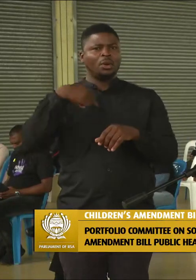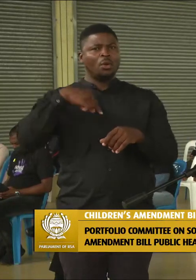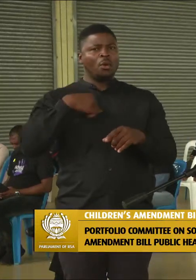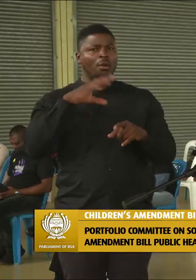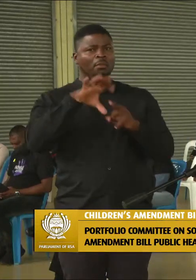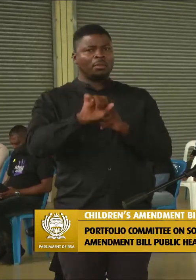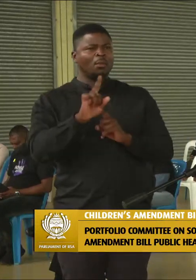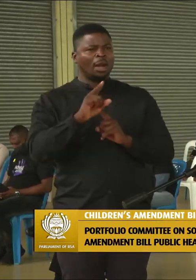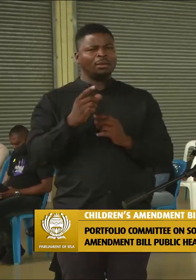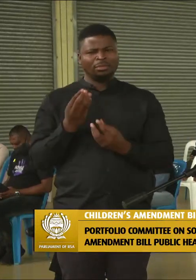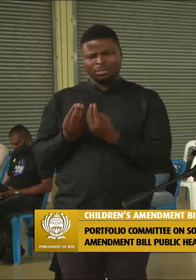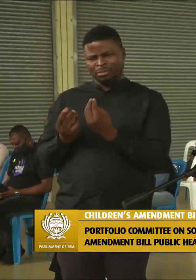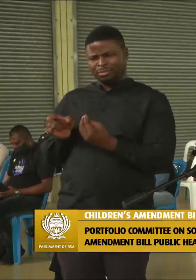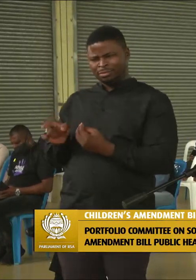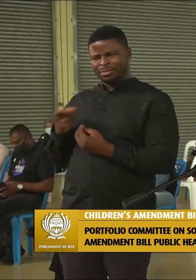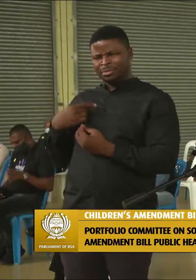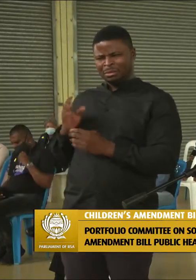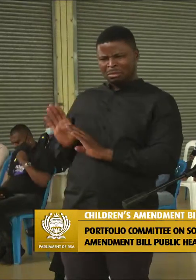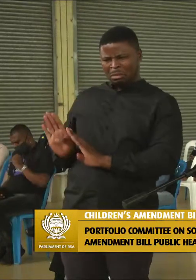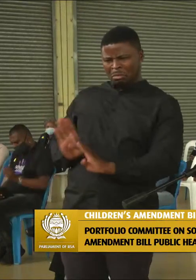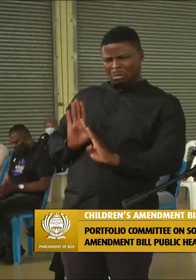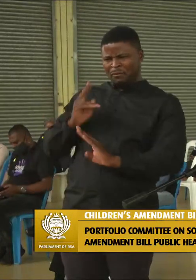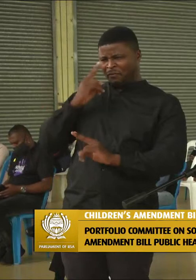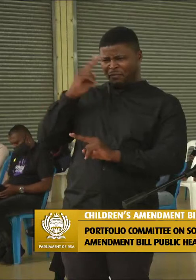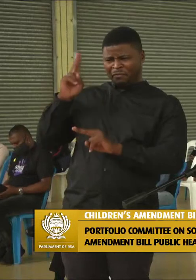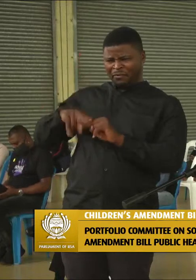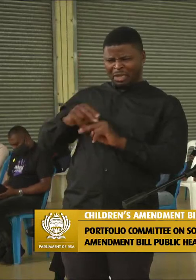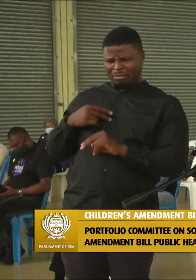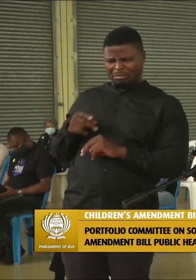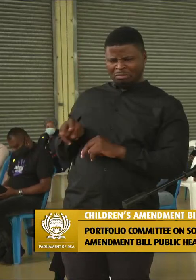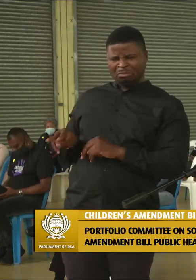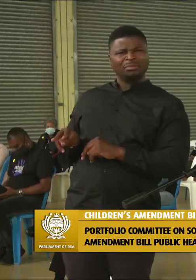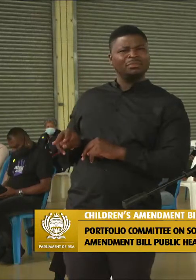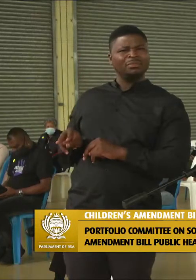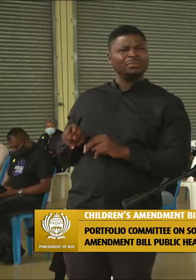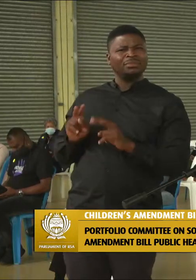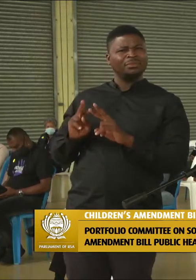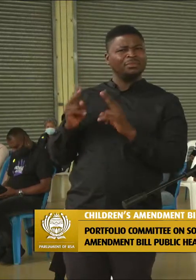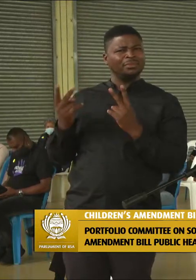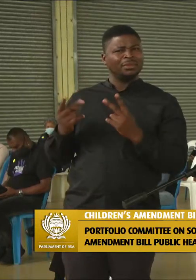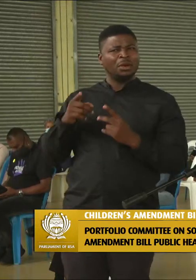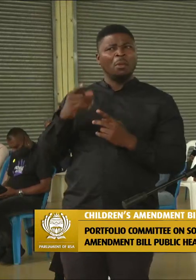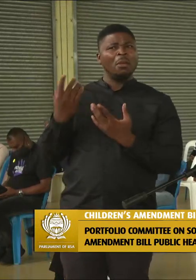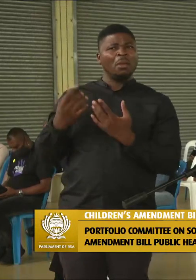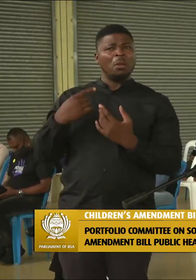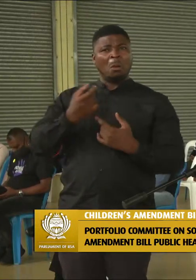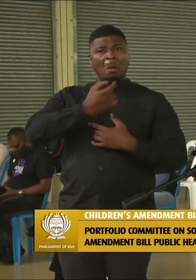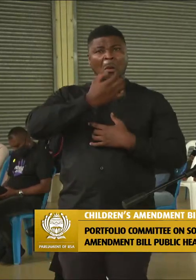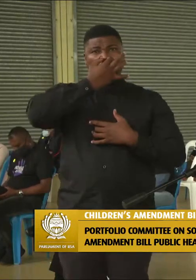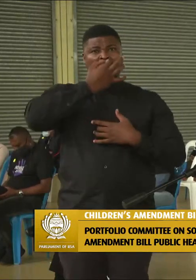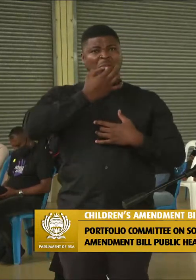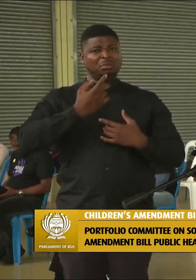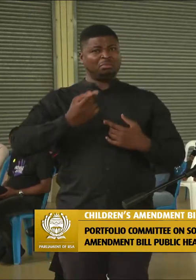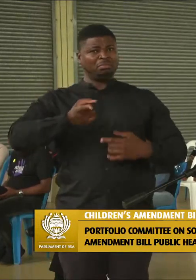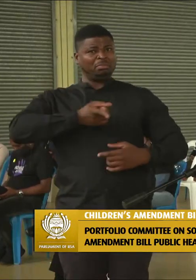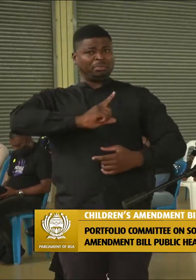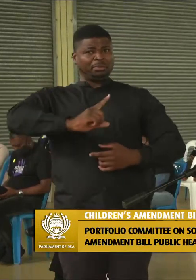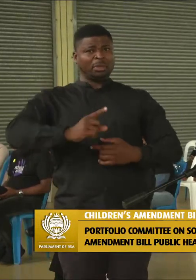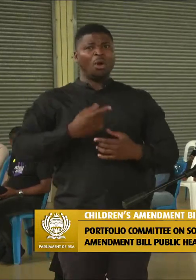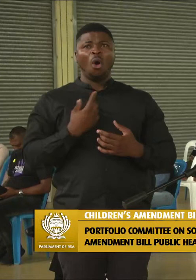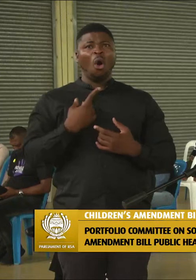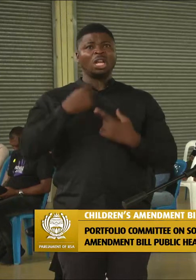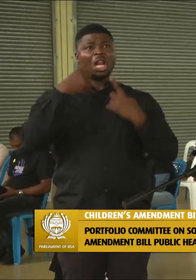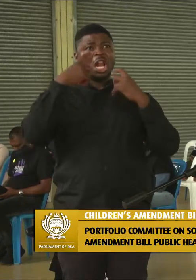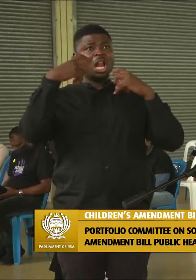funny behavior on the kids. Sometimes the child becomes a bully or they would just scream out of